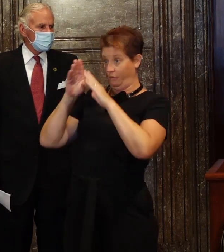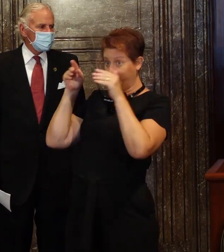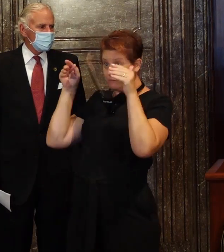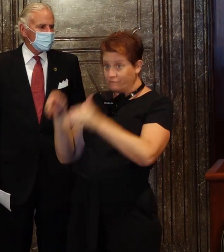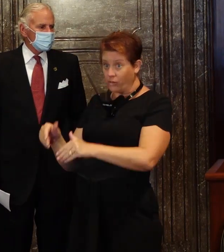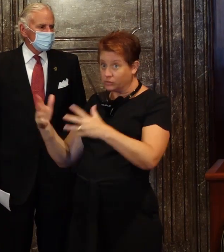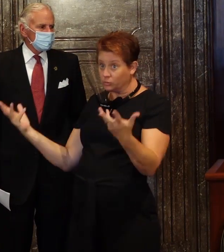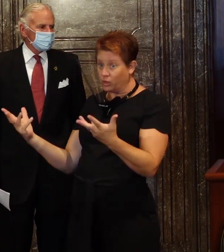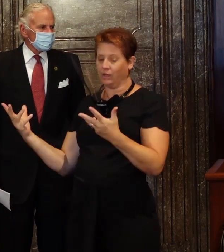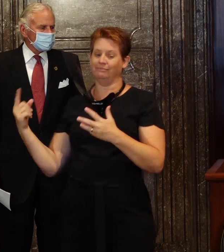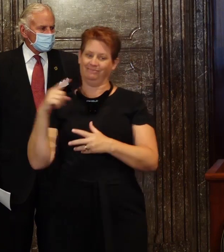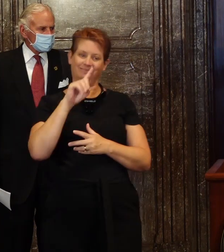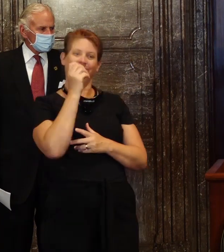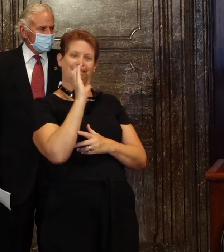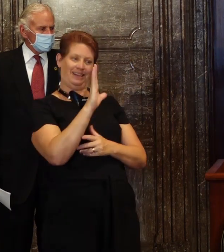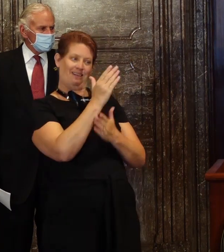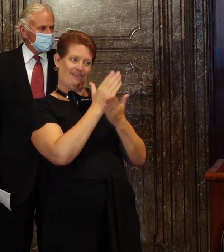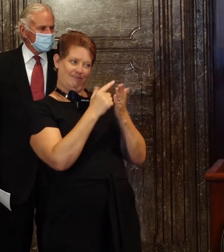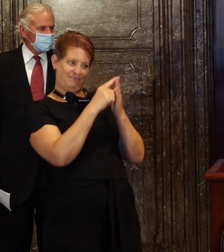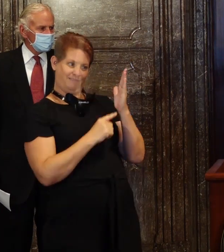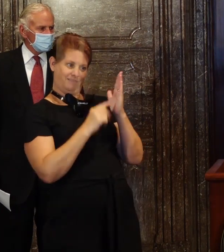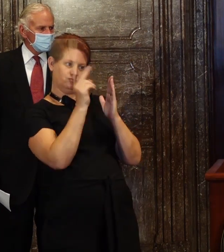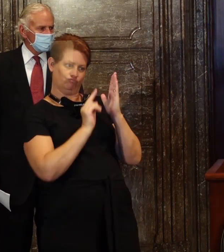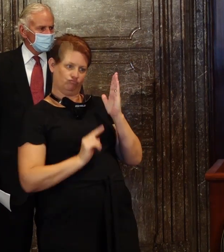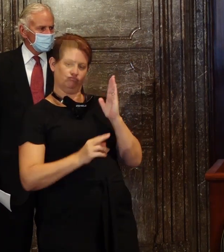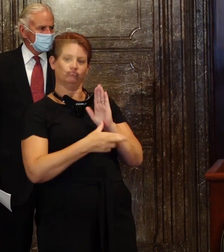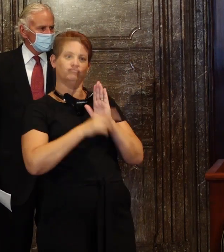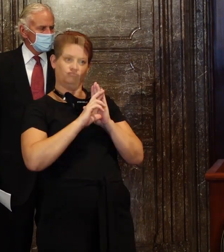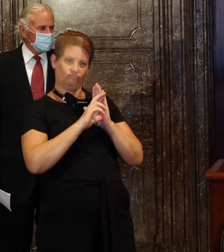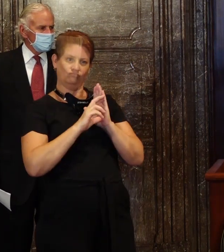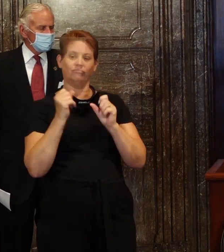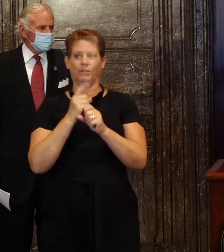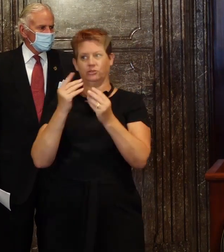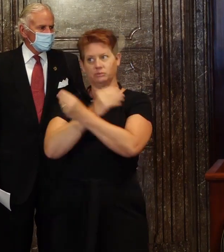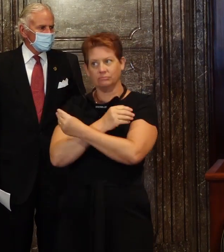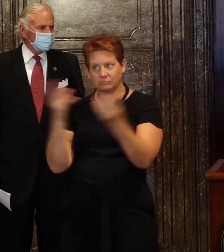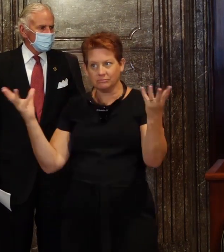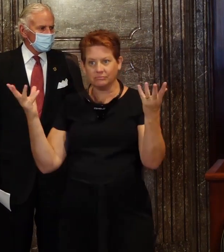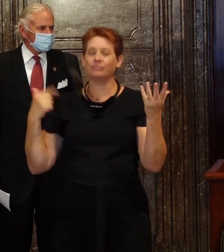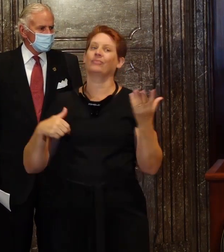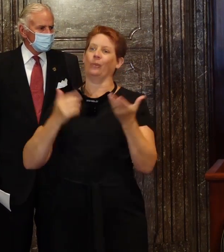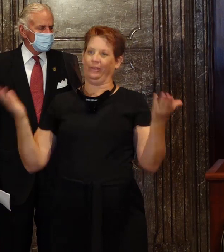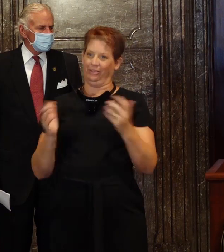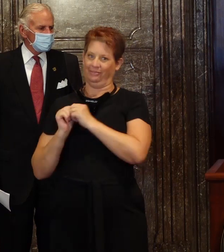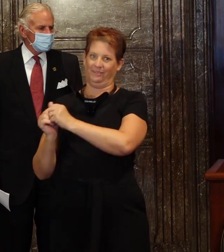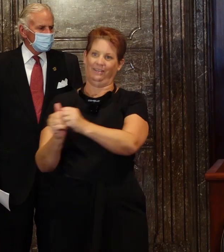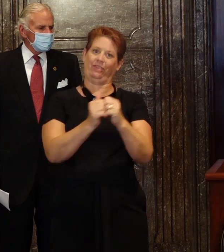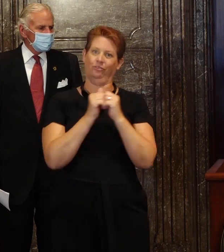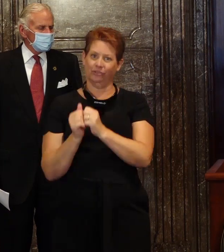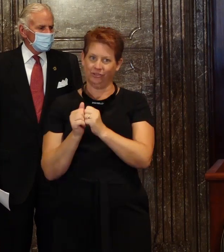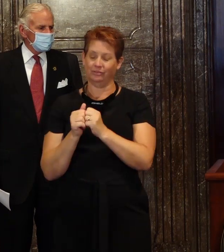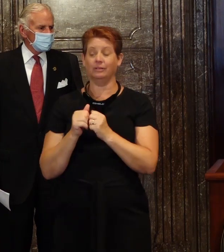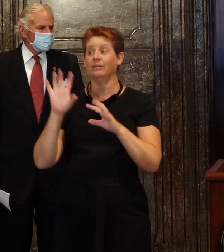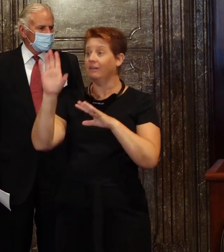at the DHEC guidelines that are published and to help have the message across the state that we're all in this together. We